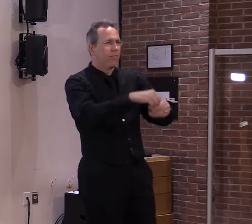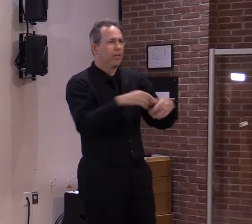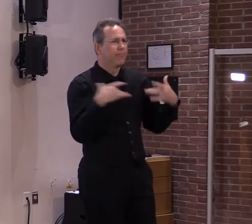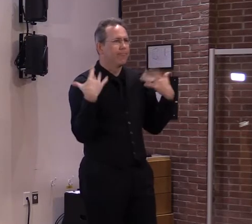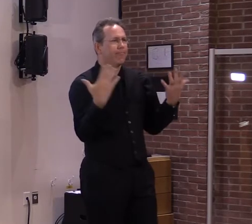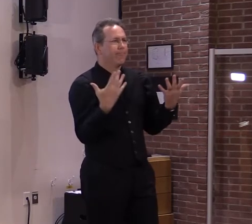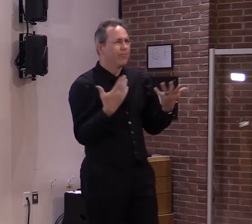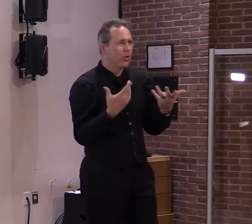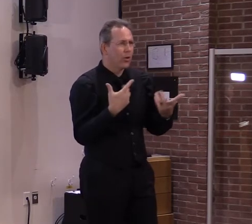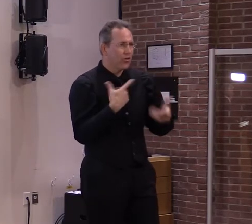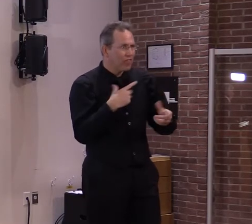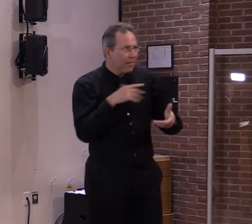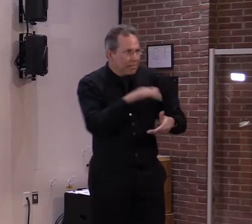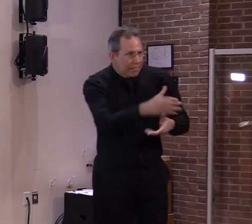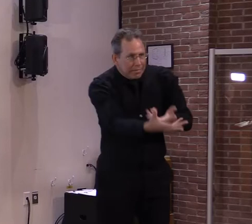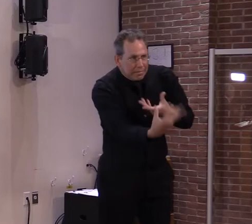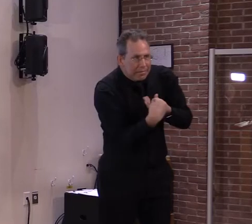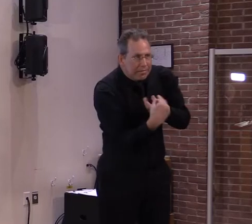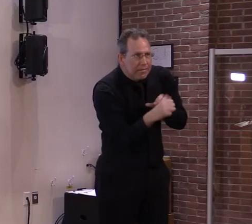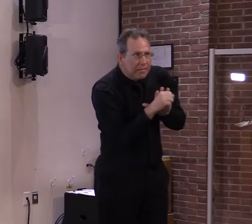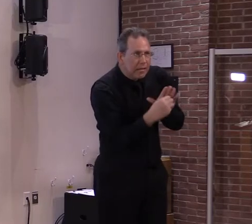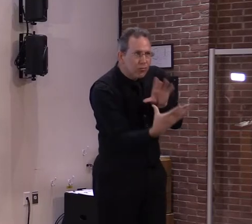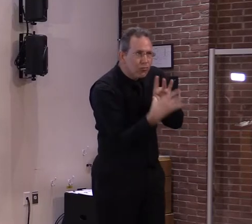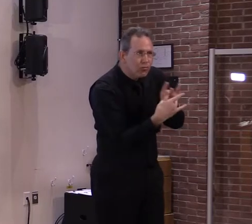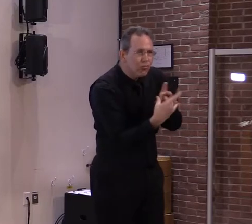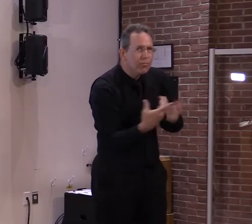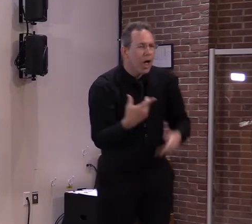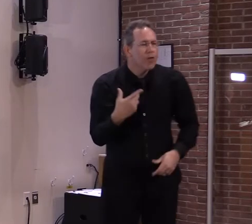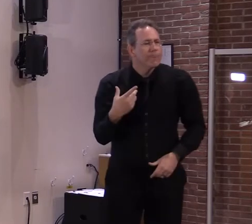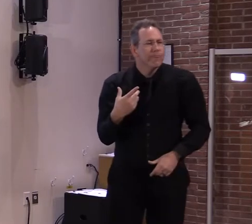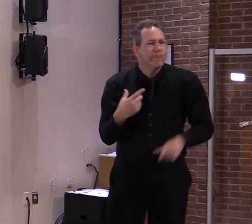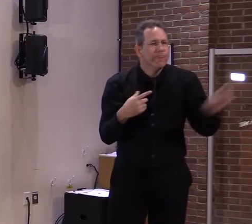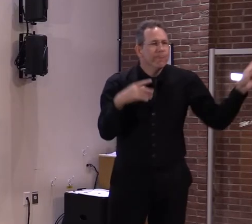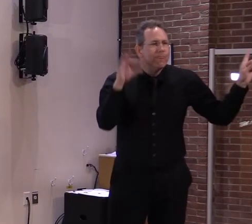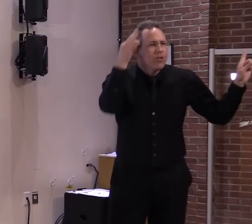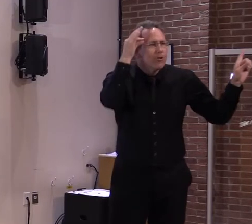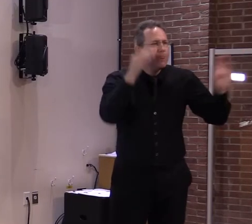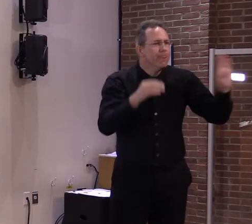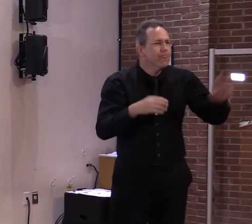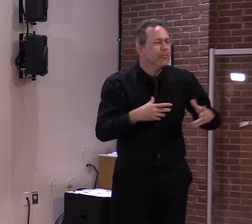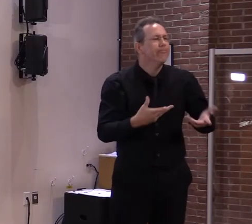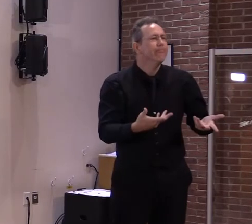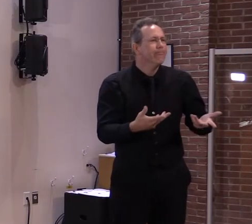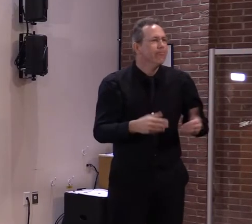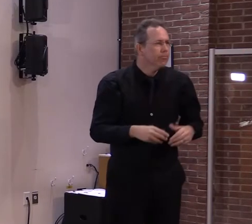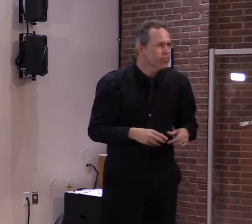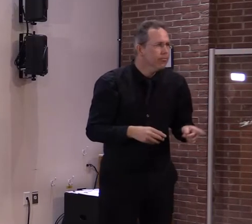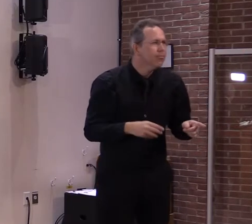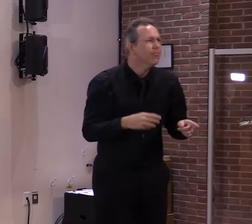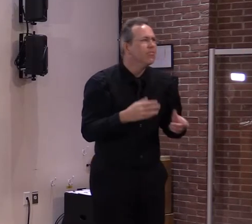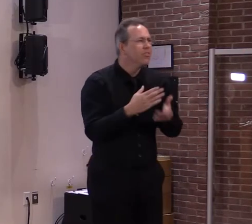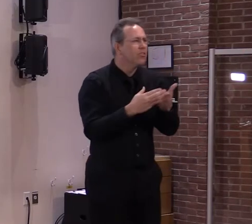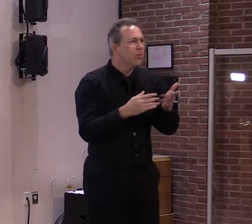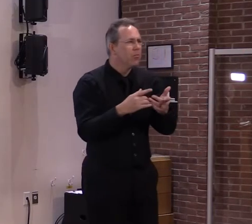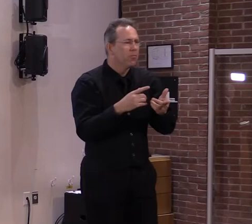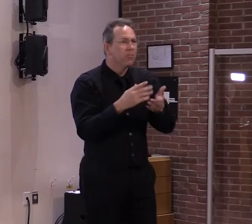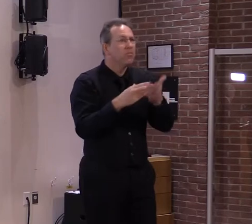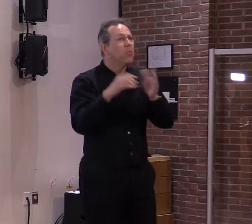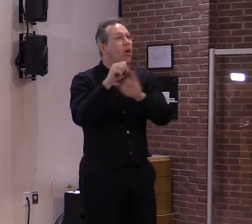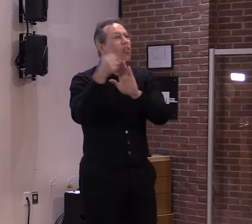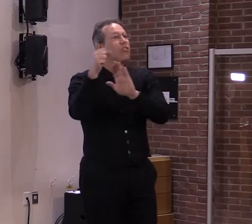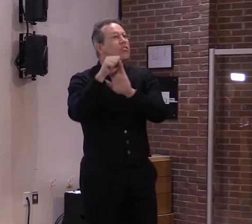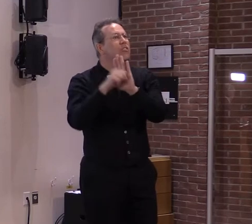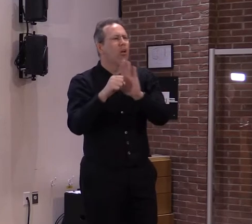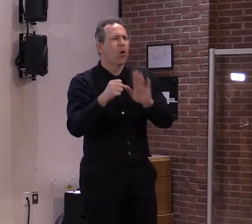In fact, in some states, they don't totally. We do have communications with them here, and we're trying to bring it together. And again, some